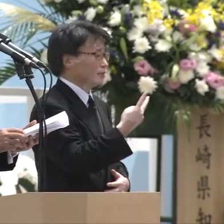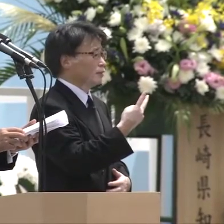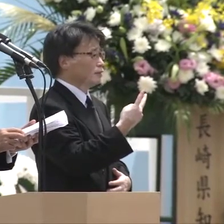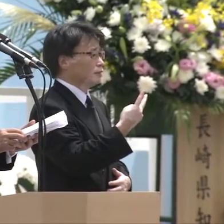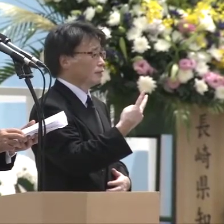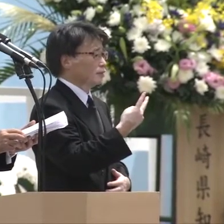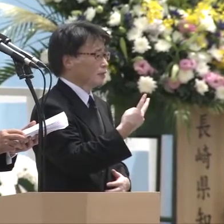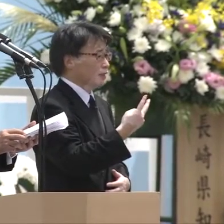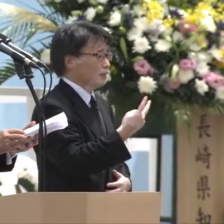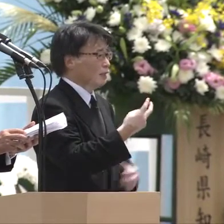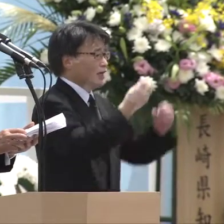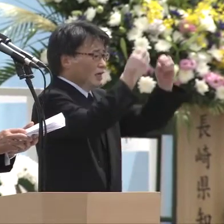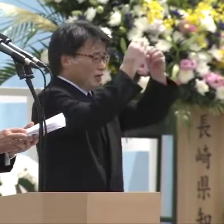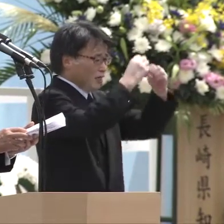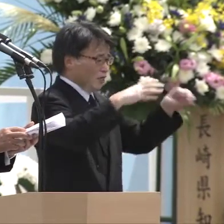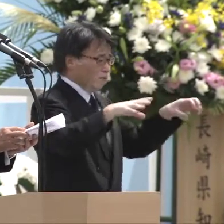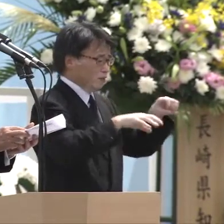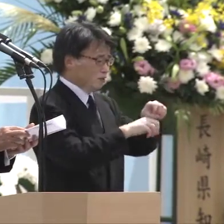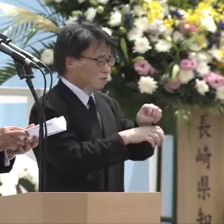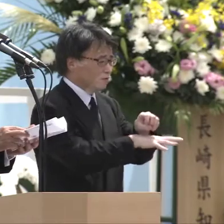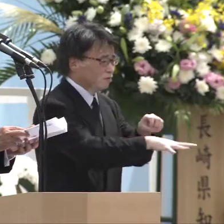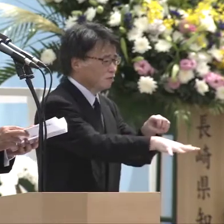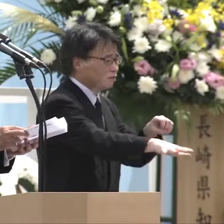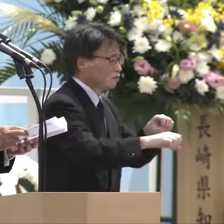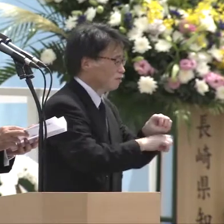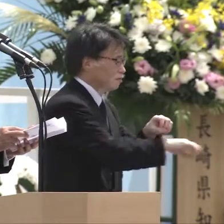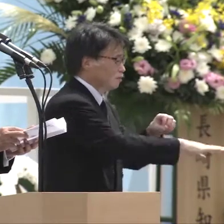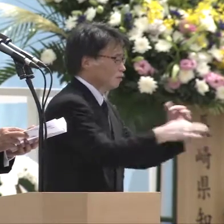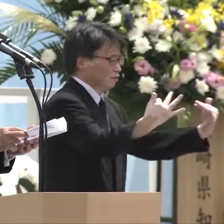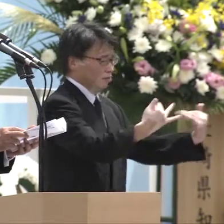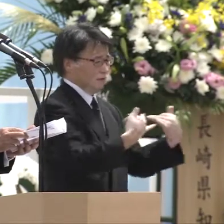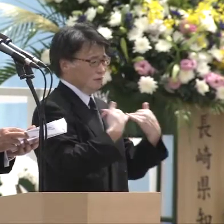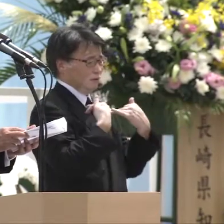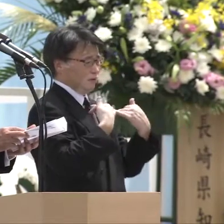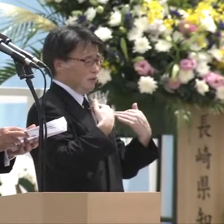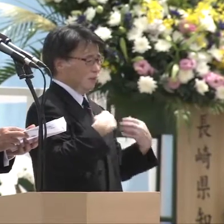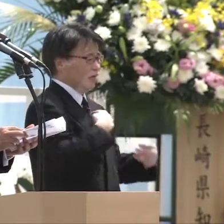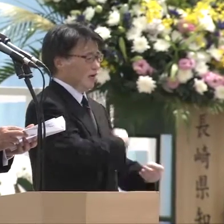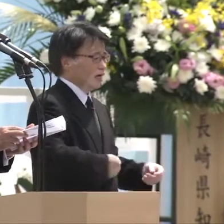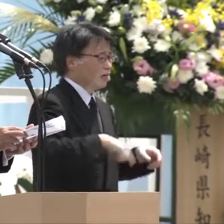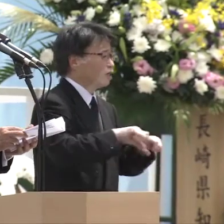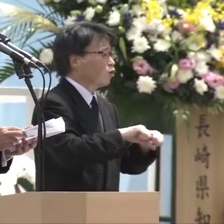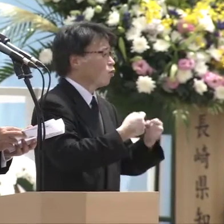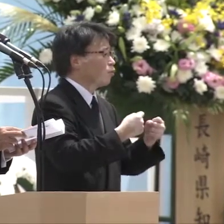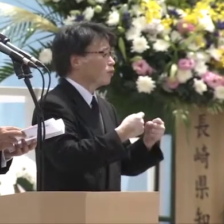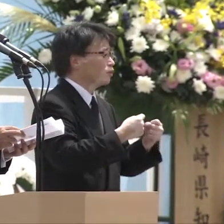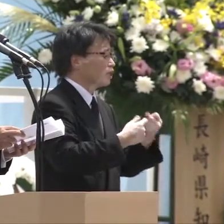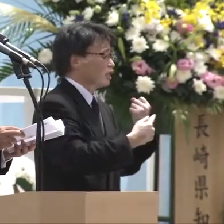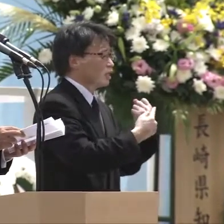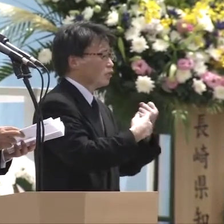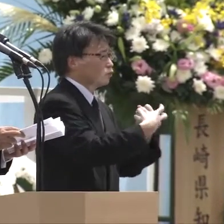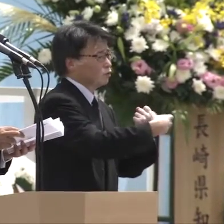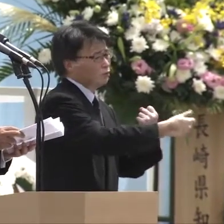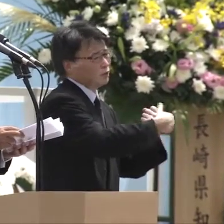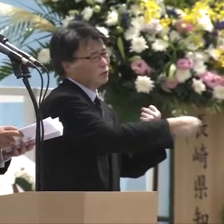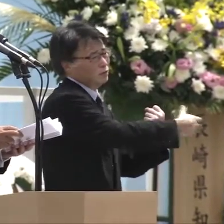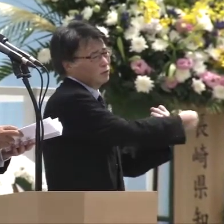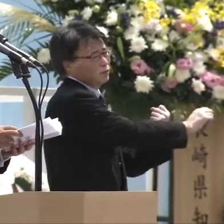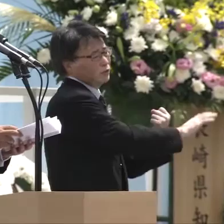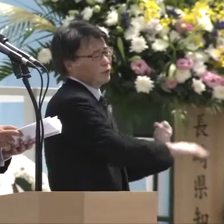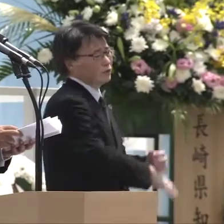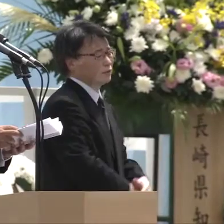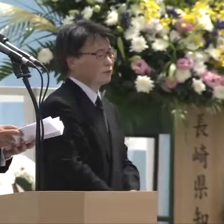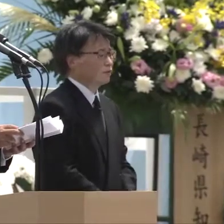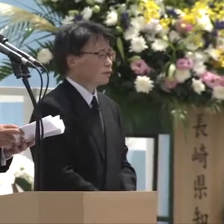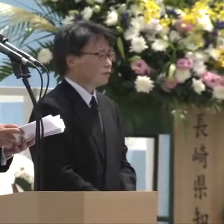Furthermore, radiation released from the atomic bomb gradually ruined the body of the survivors and eventually claimed